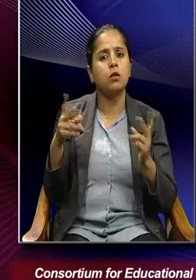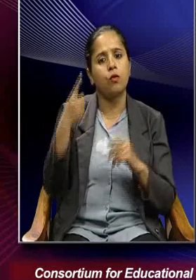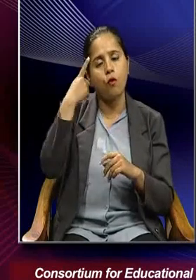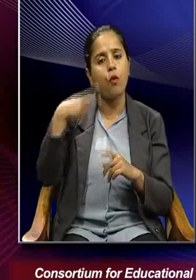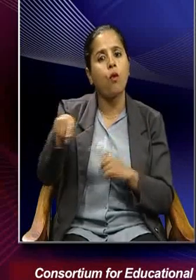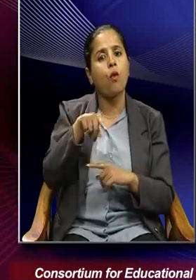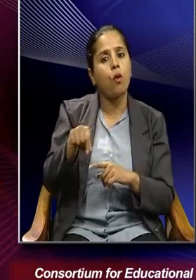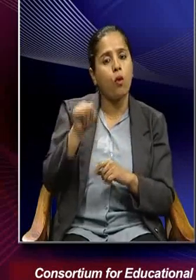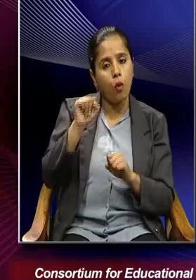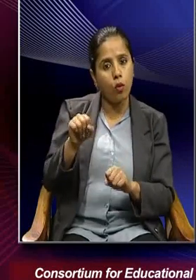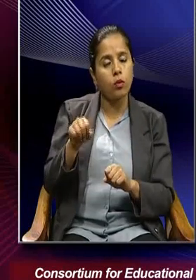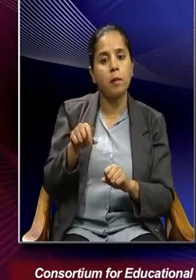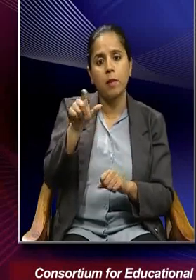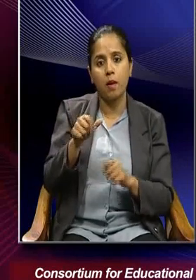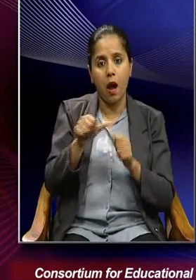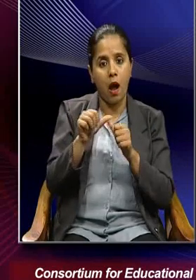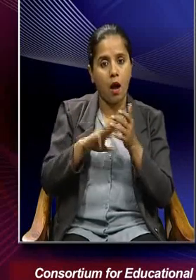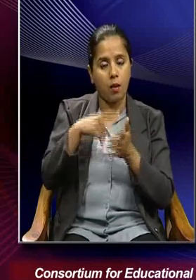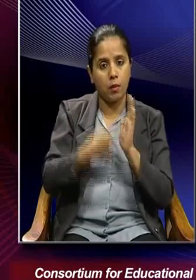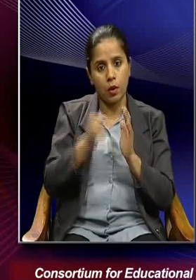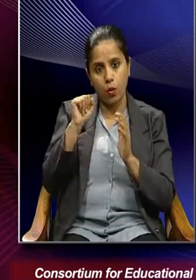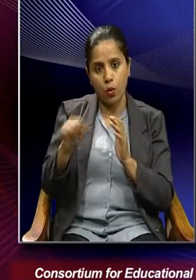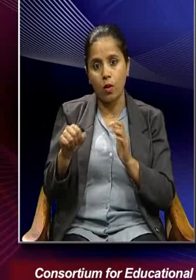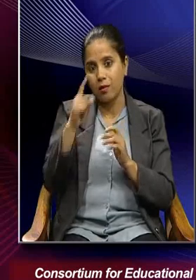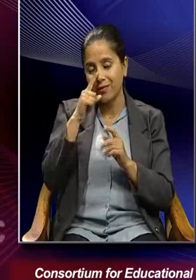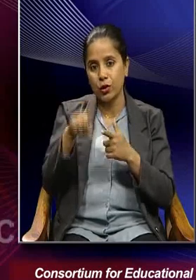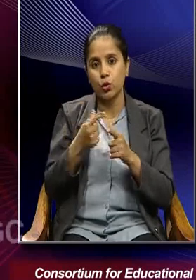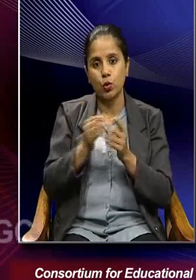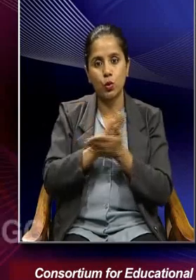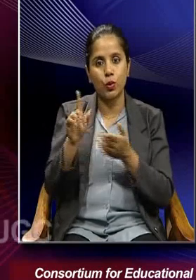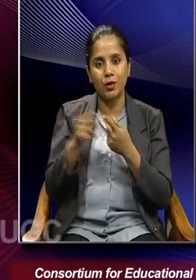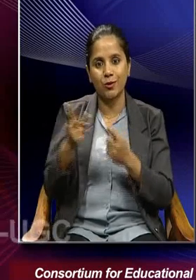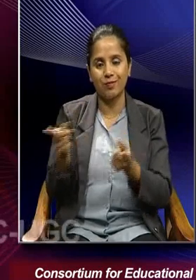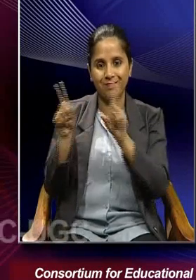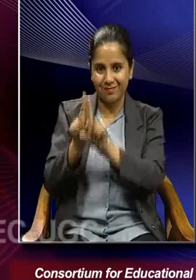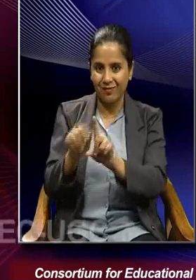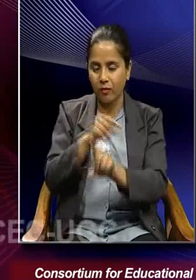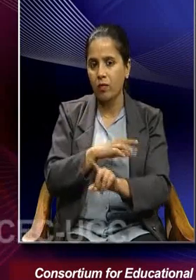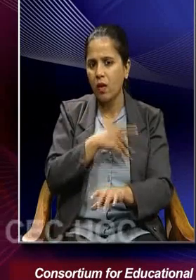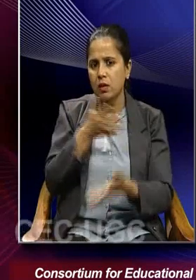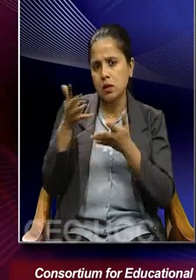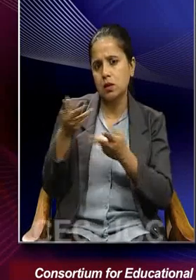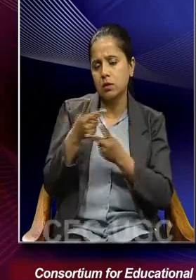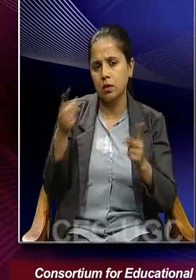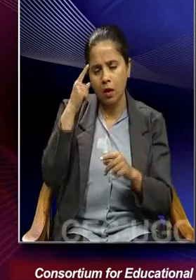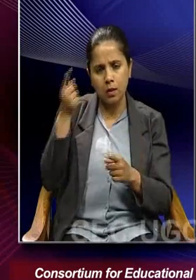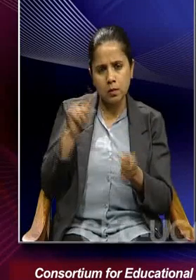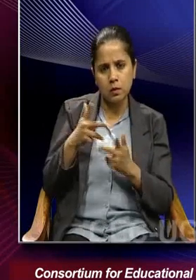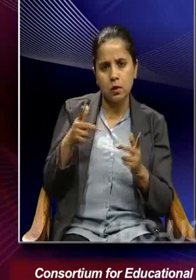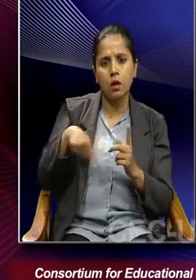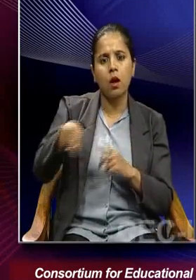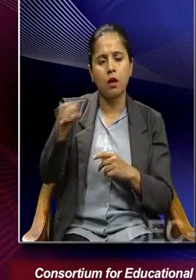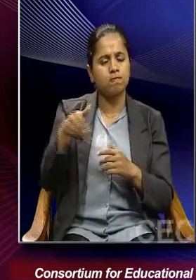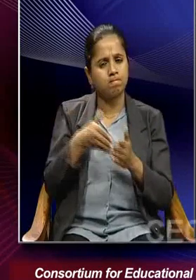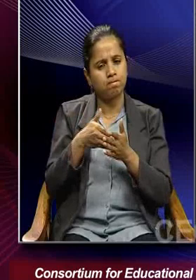for the couple Amir Khan as well as Juhi Chawla, and how they are able to overcome all sorts of odds